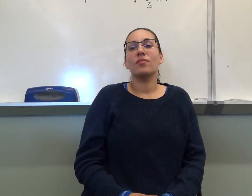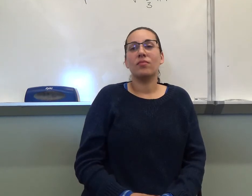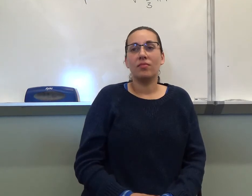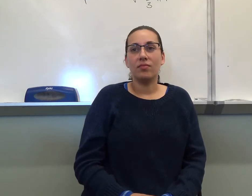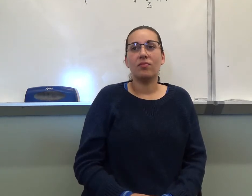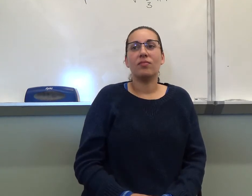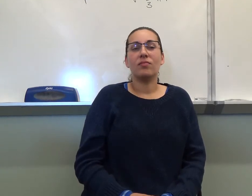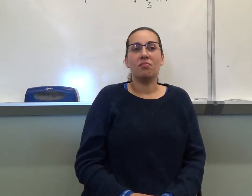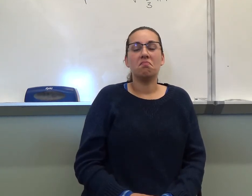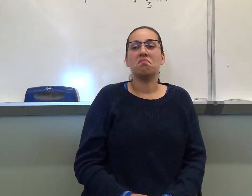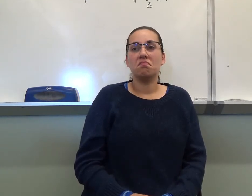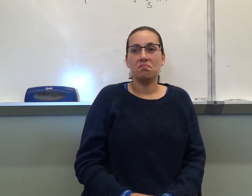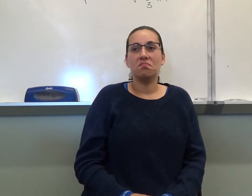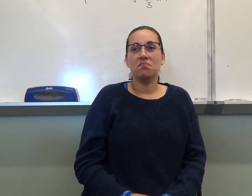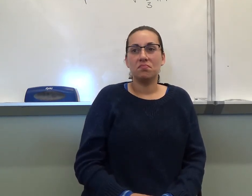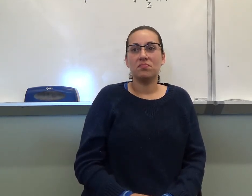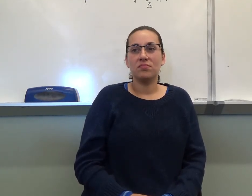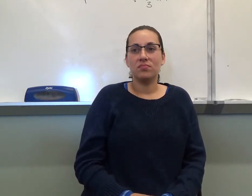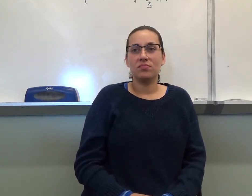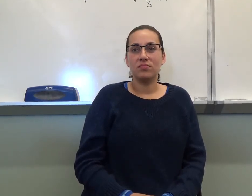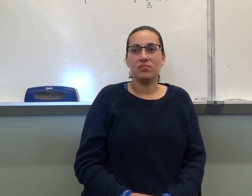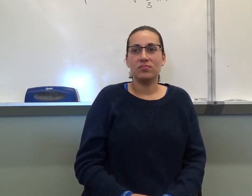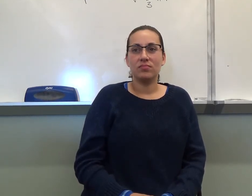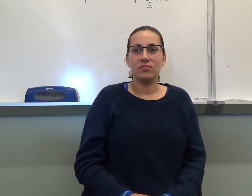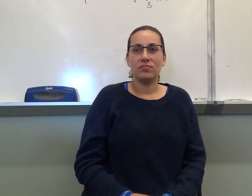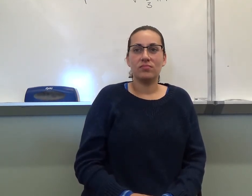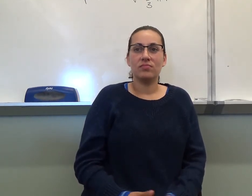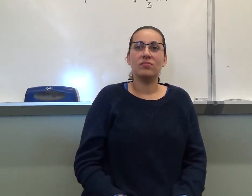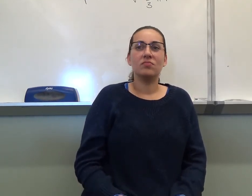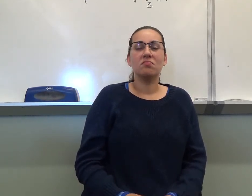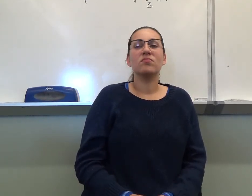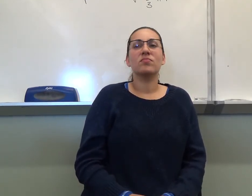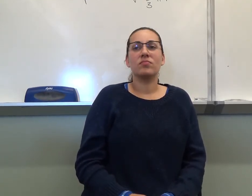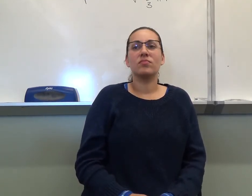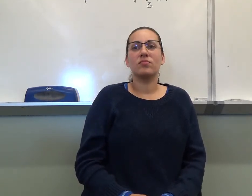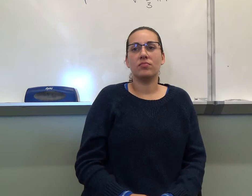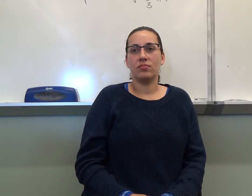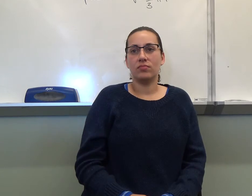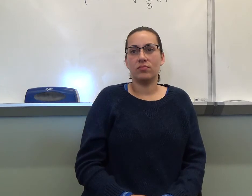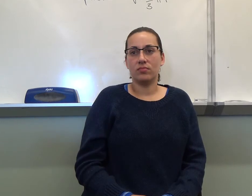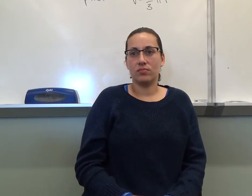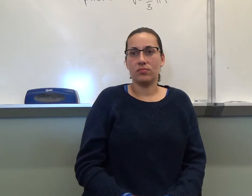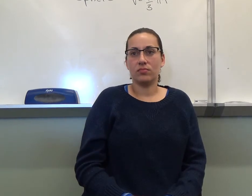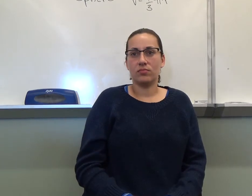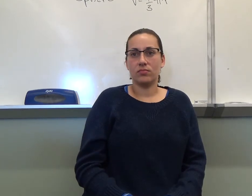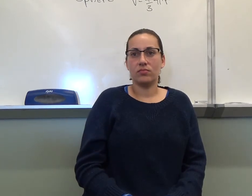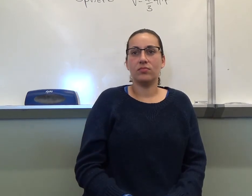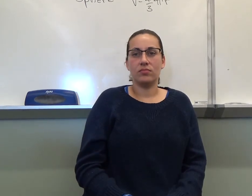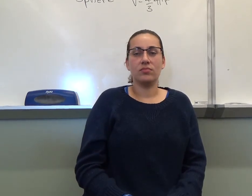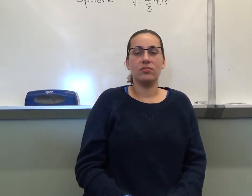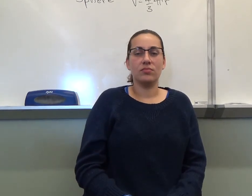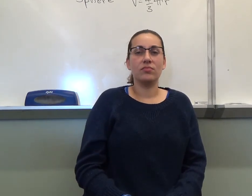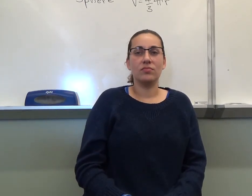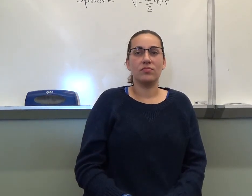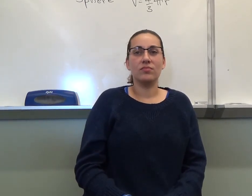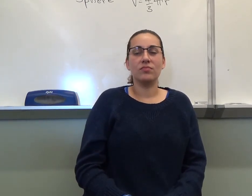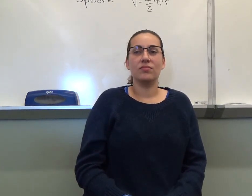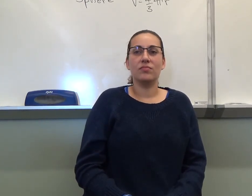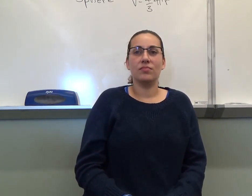is even 4 years ago, but still, that's what they want. All right, what they do is take that line graph